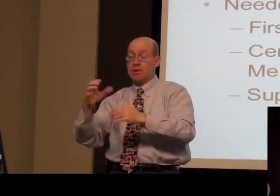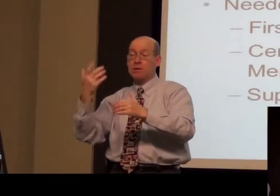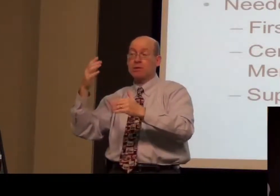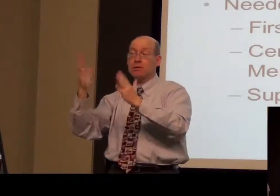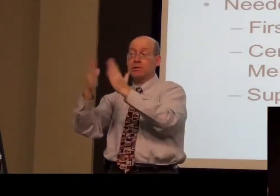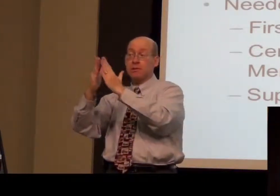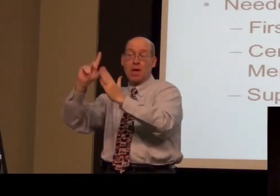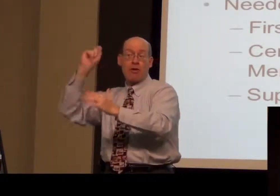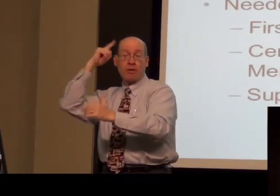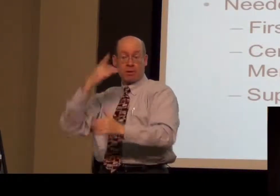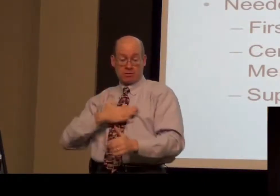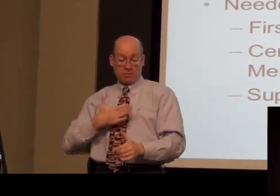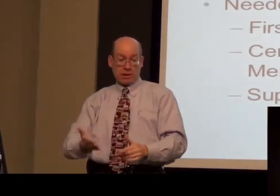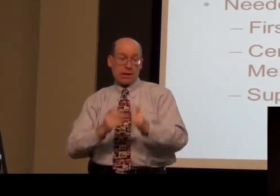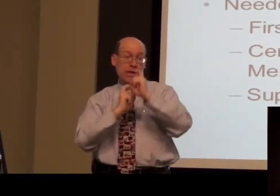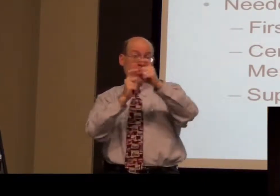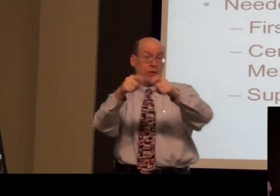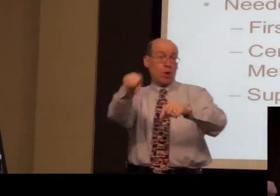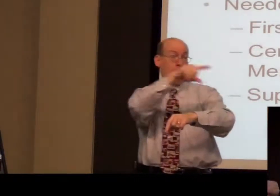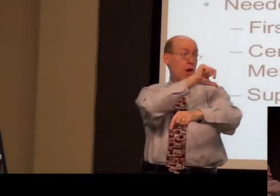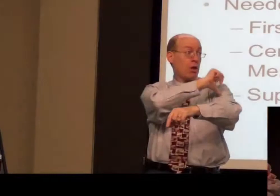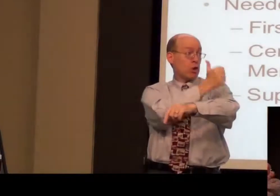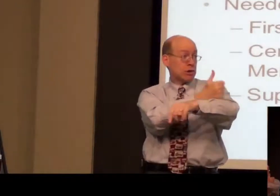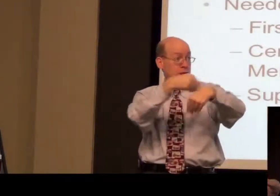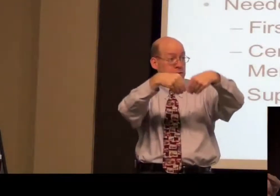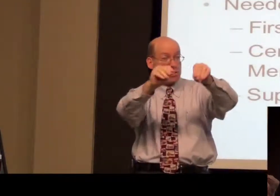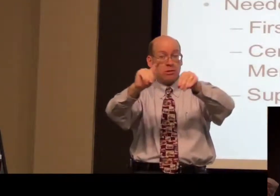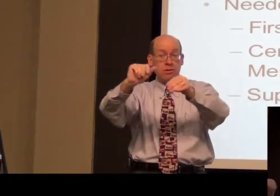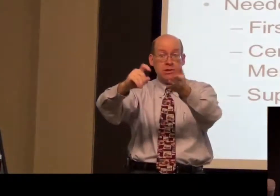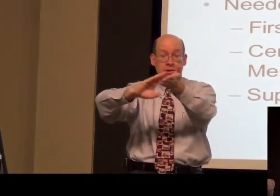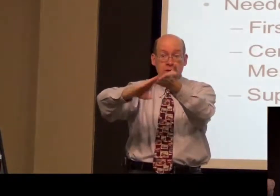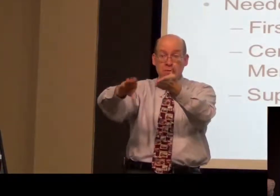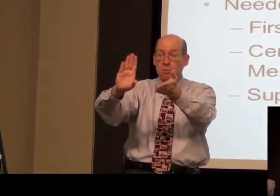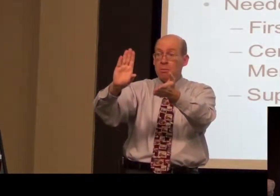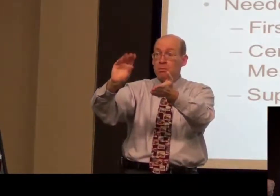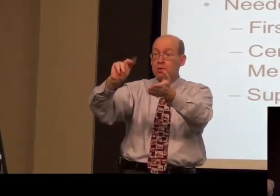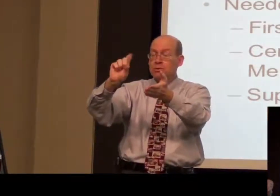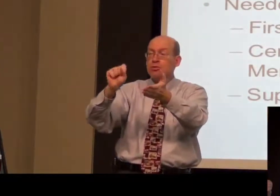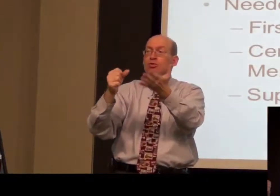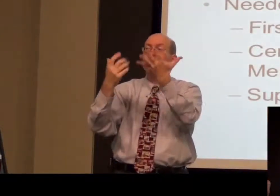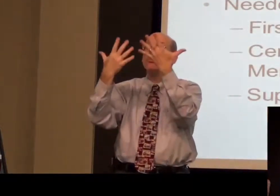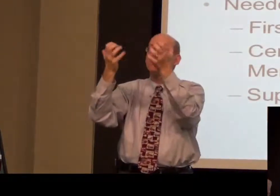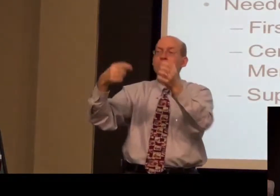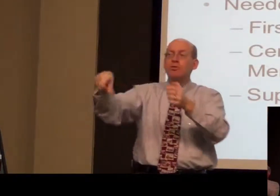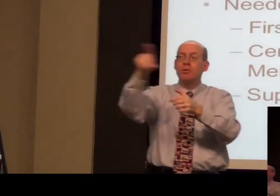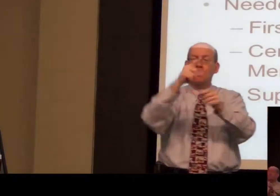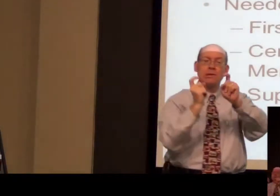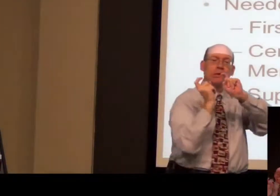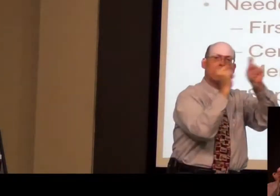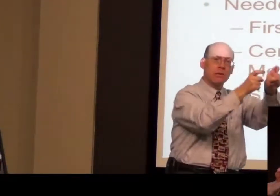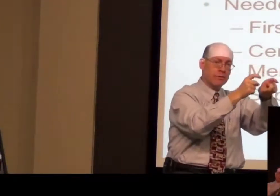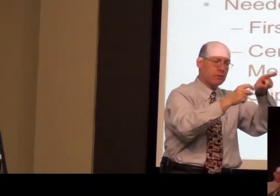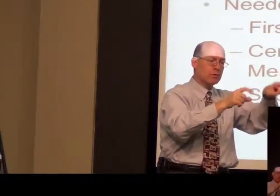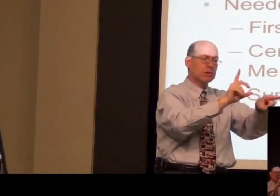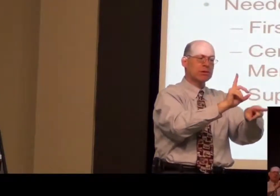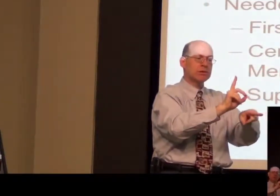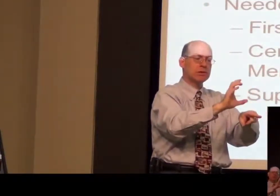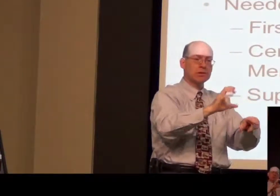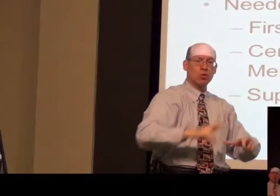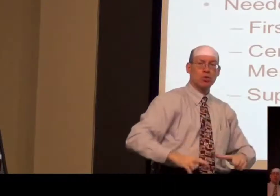employment said that if DC local government was willing to give us the authority to issue tax-exempt bonds, then we must